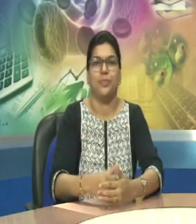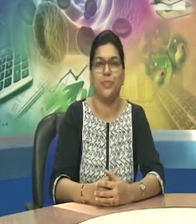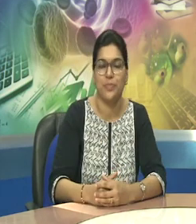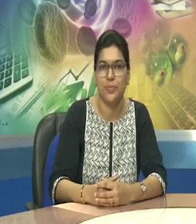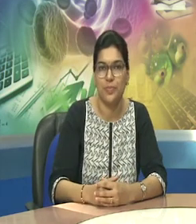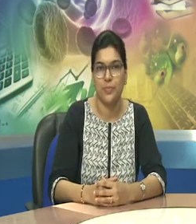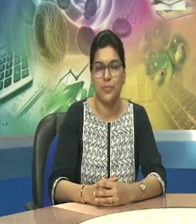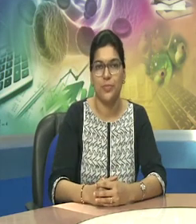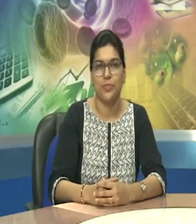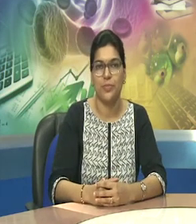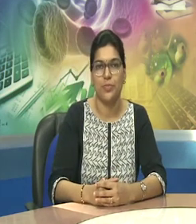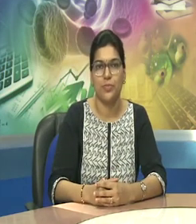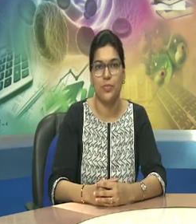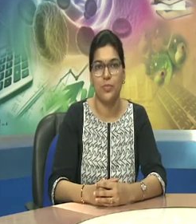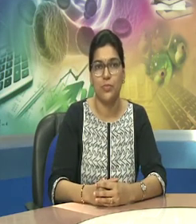it from my friend.